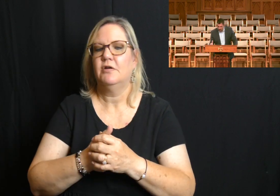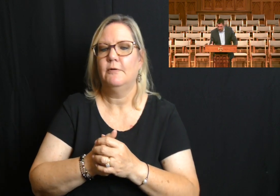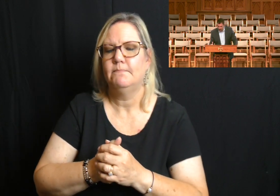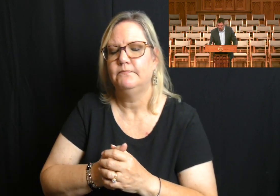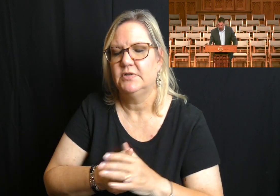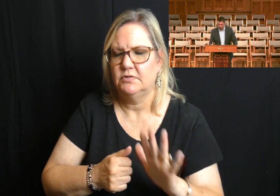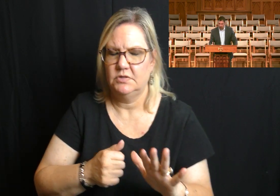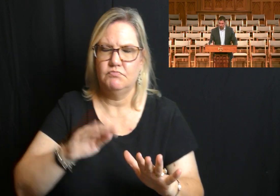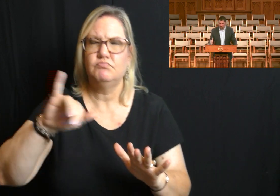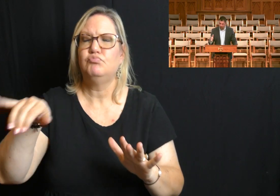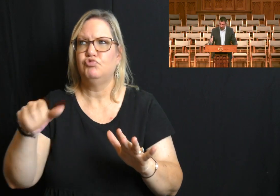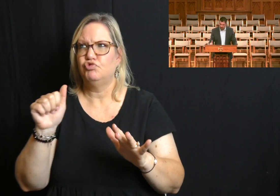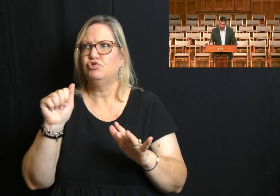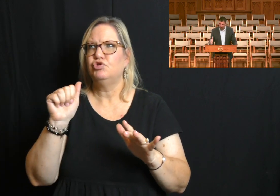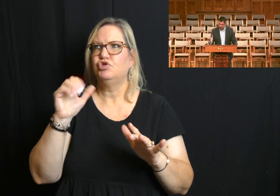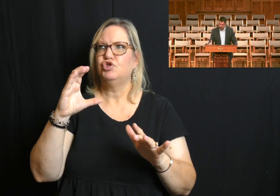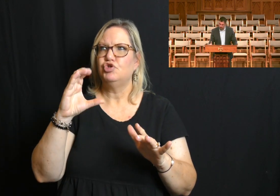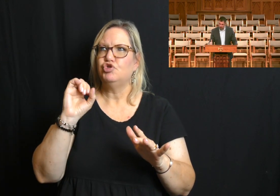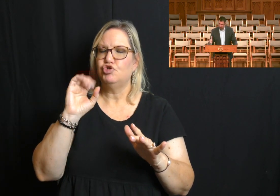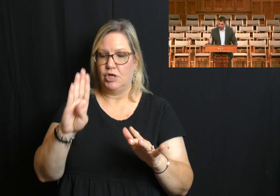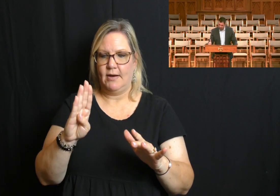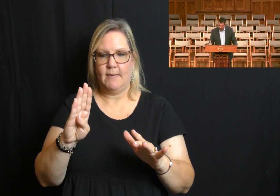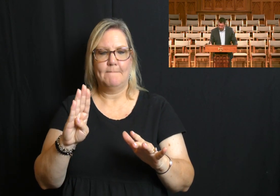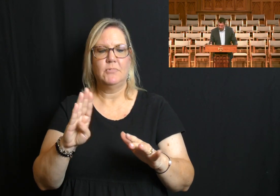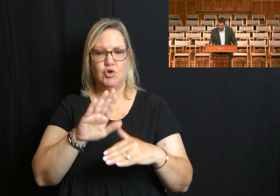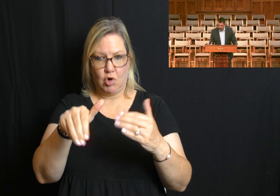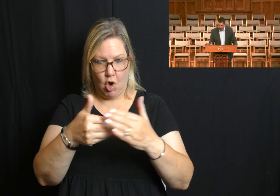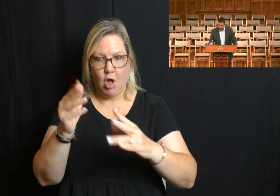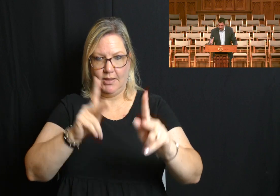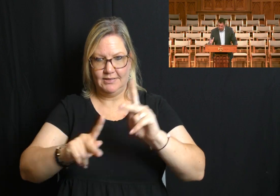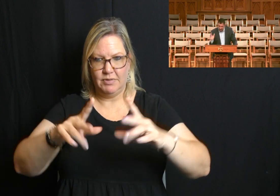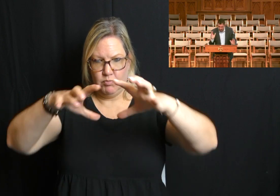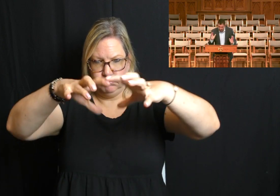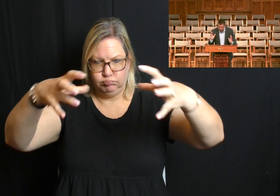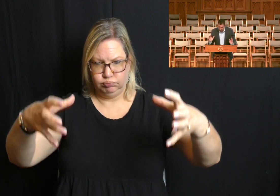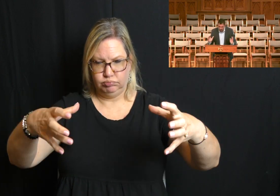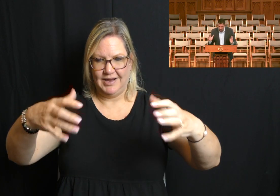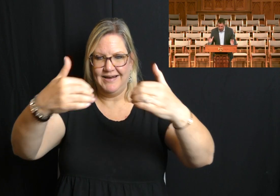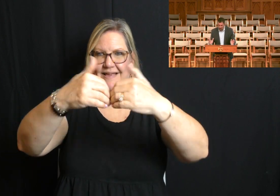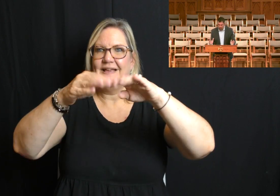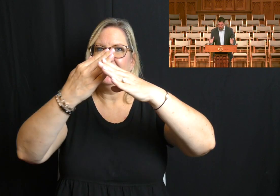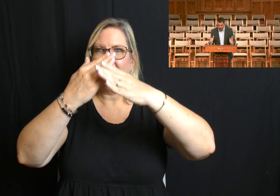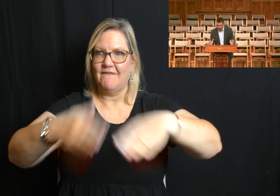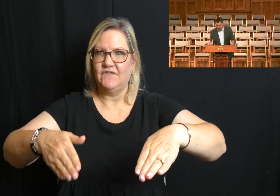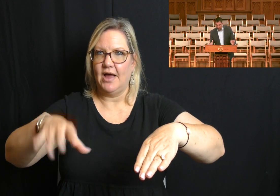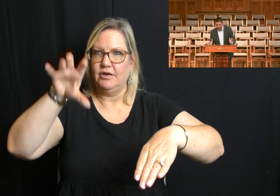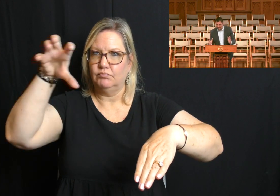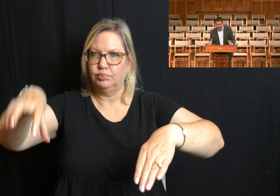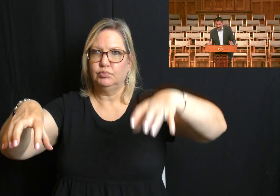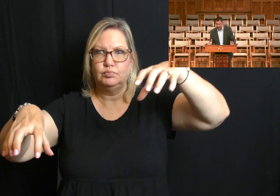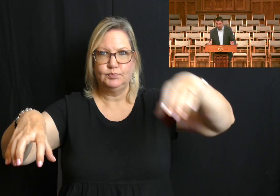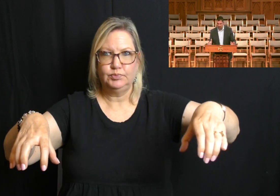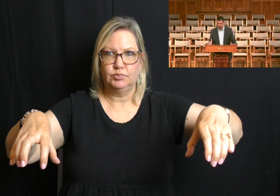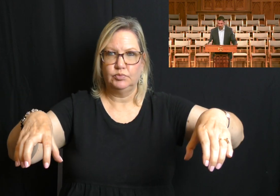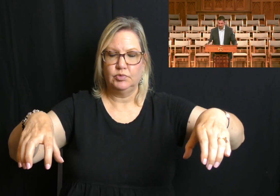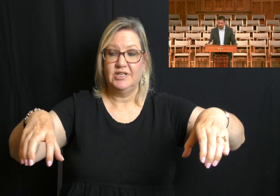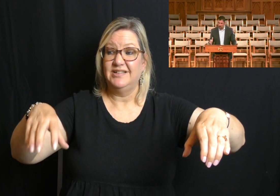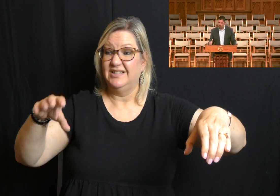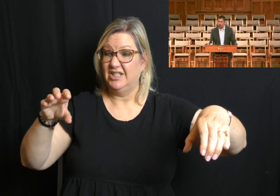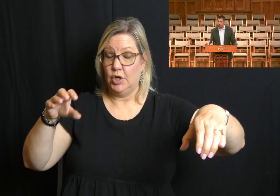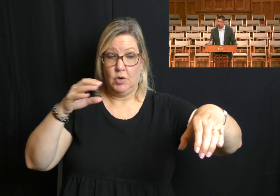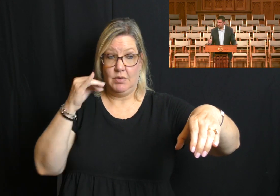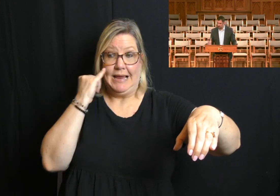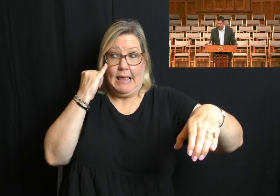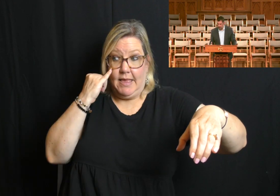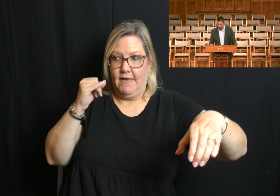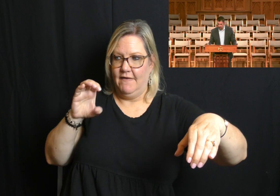two camps along with the flocks, the herds, the camels. And then he thought, if Esau comes in one camp and attacks, the